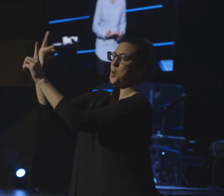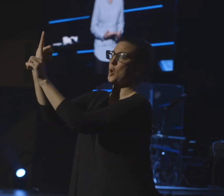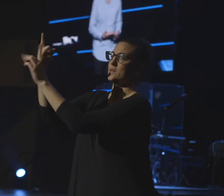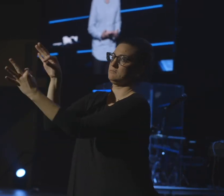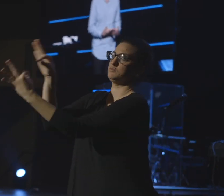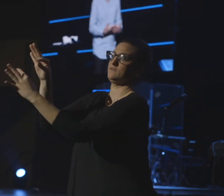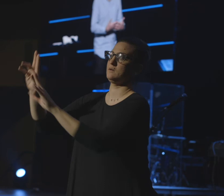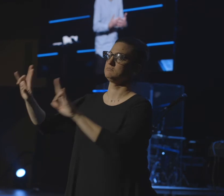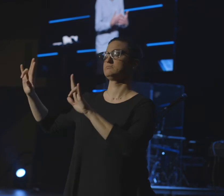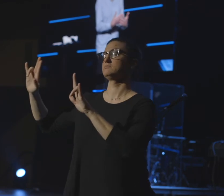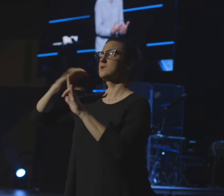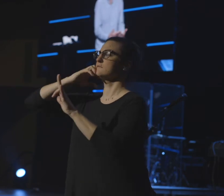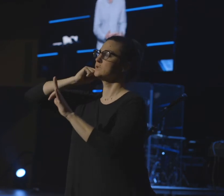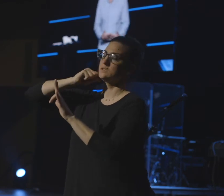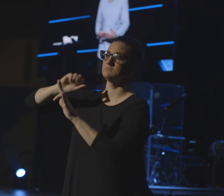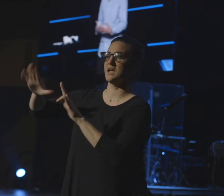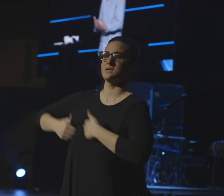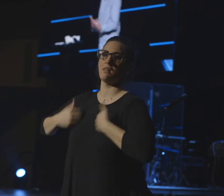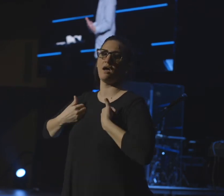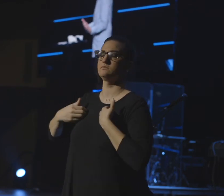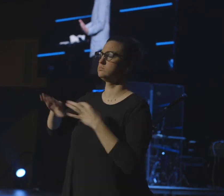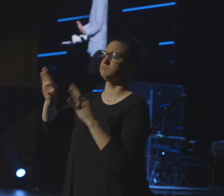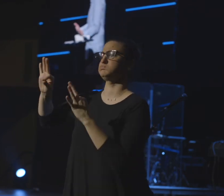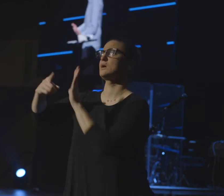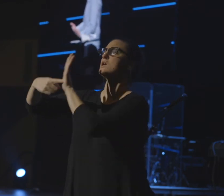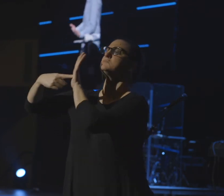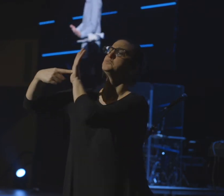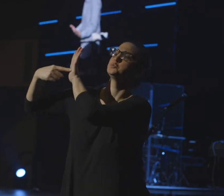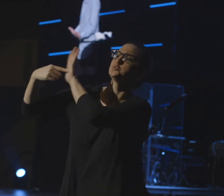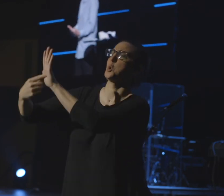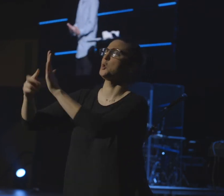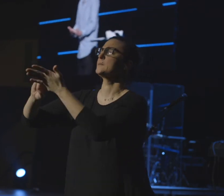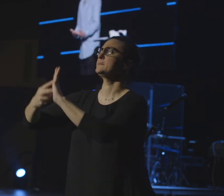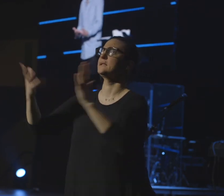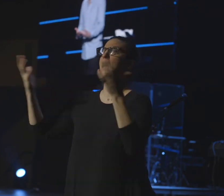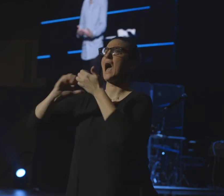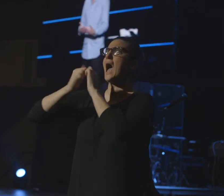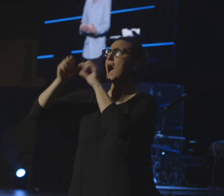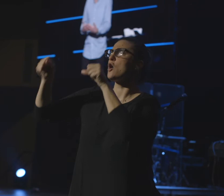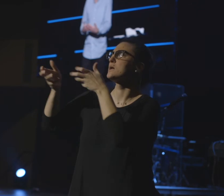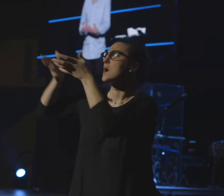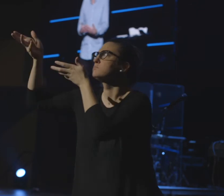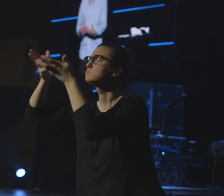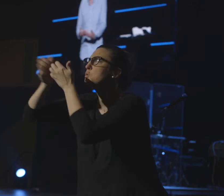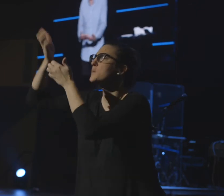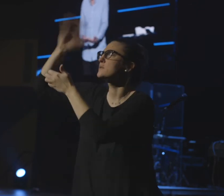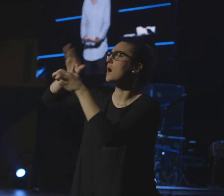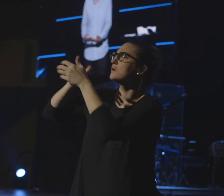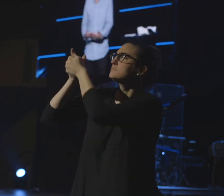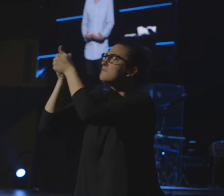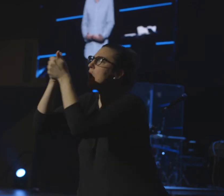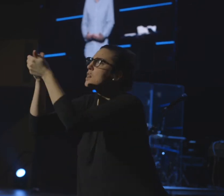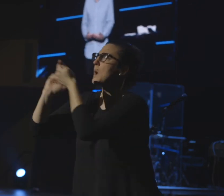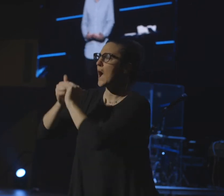John. Jesus Christ led an exemplary life. He demonstrates what it means to be God or to walk with God. And he is our model